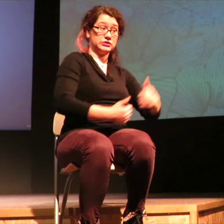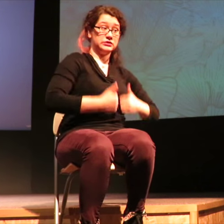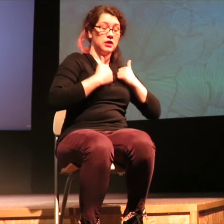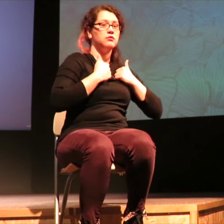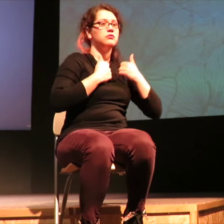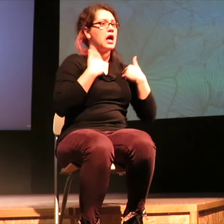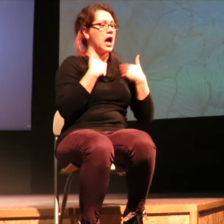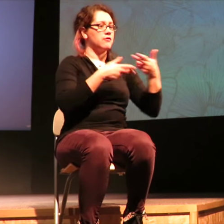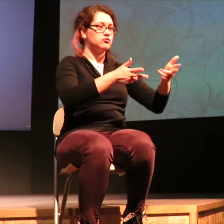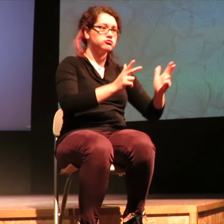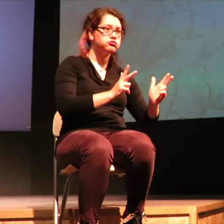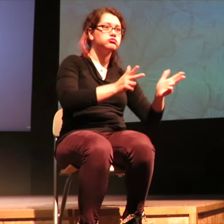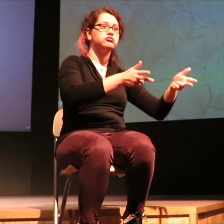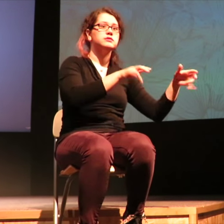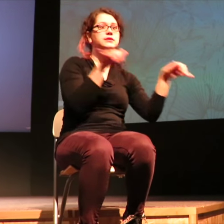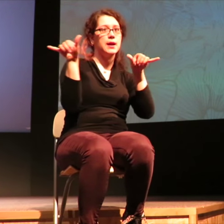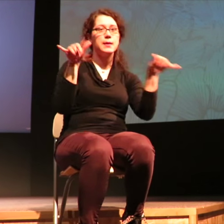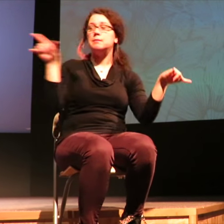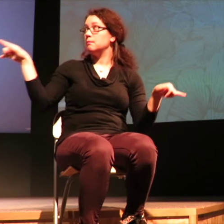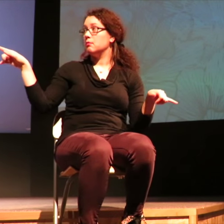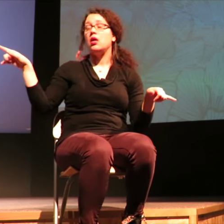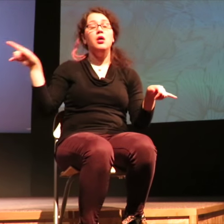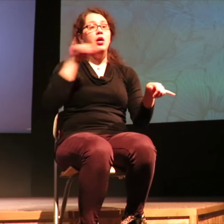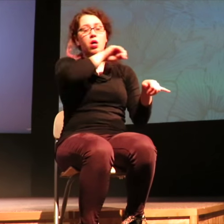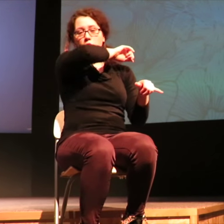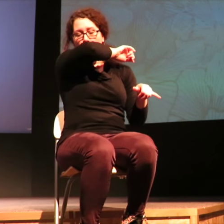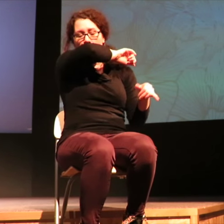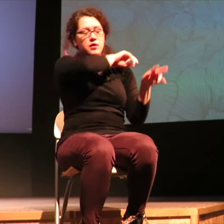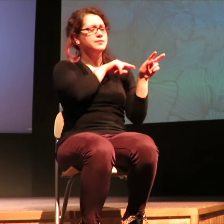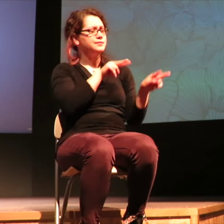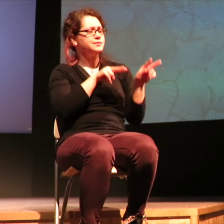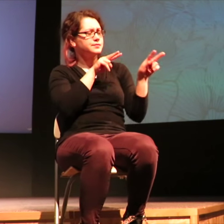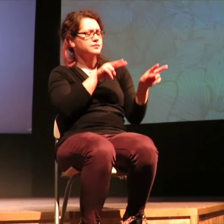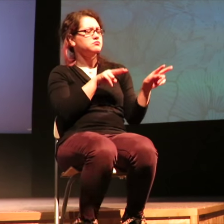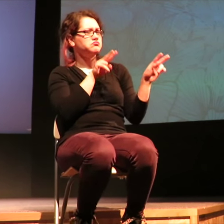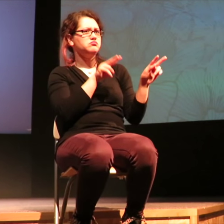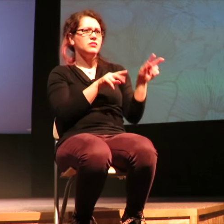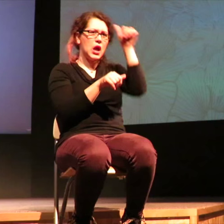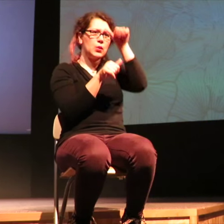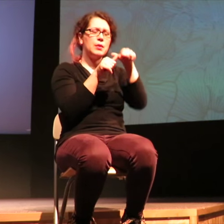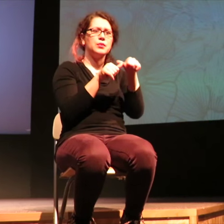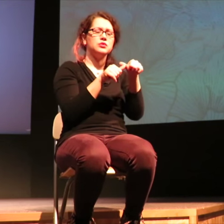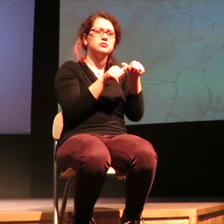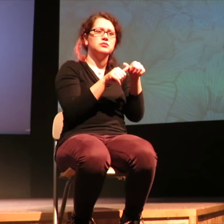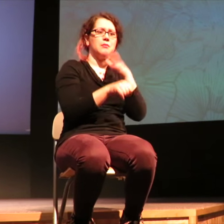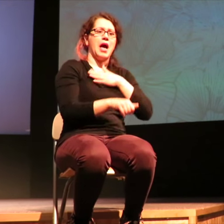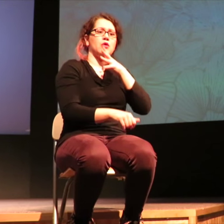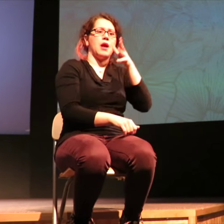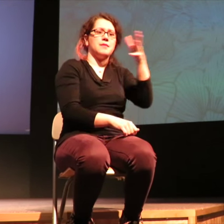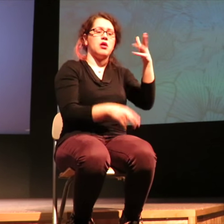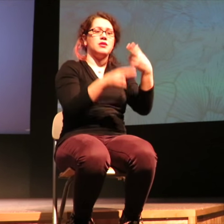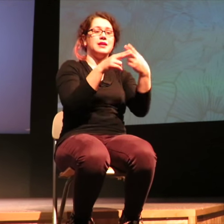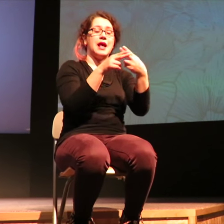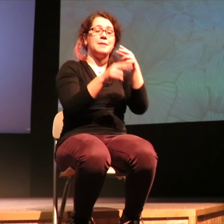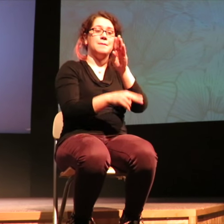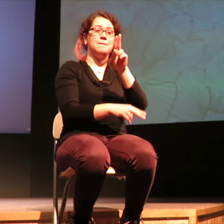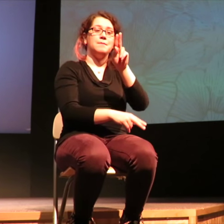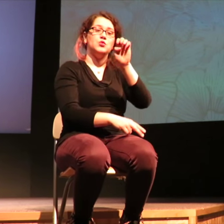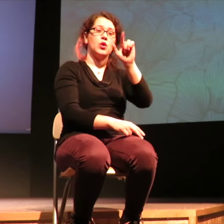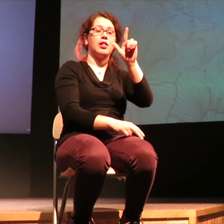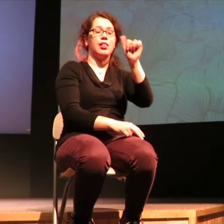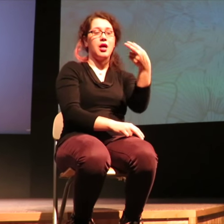this one. And so this rocker reminds me of my grandmother. Beulah Wilhelmina Anderson is her name. Wilhelmina, isn't that